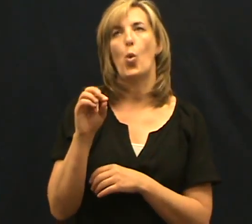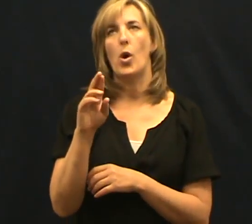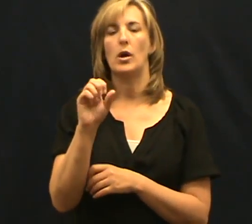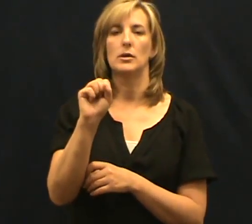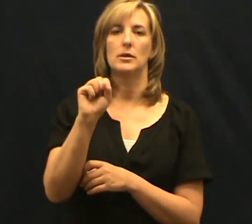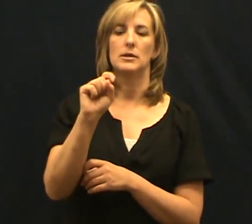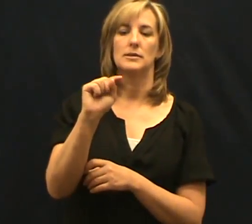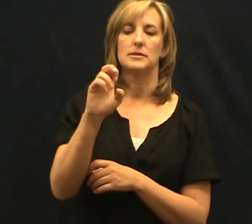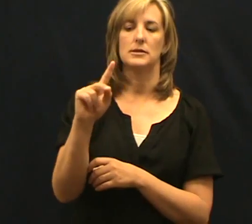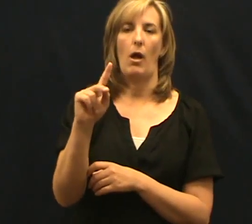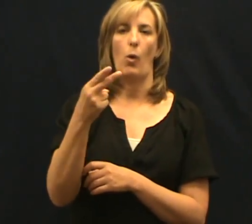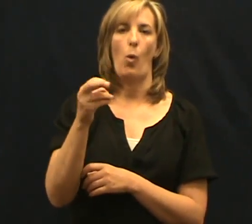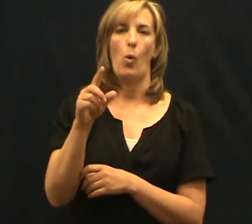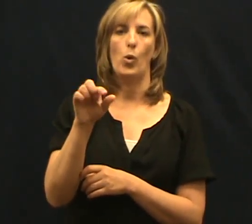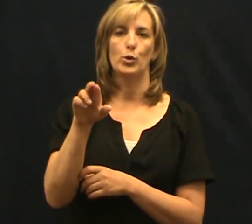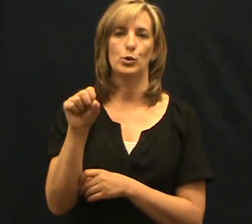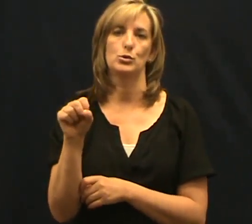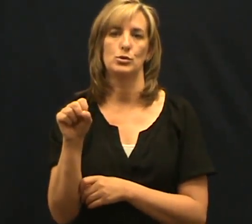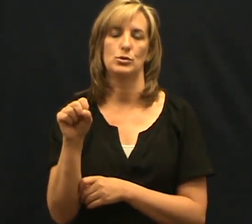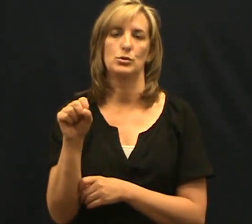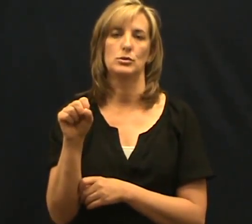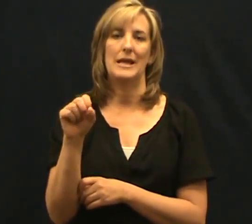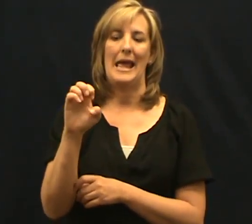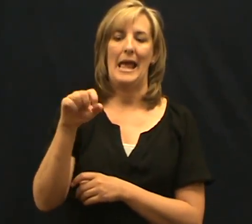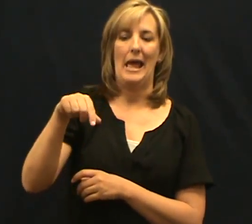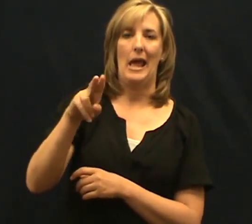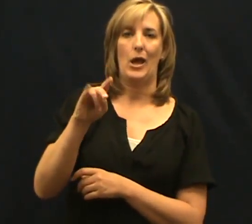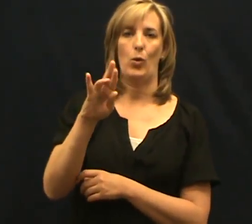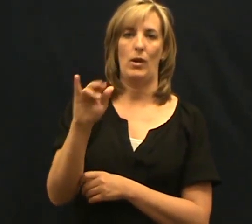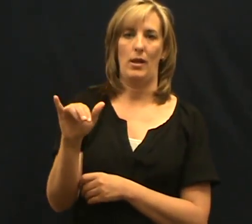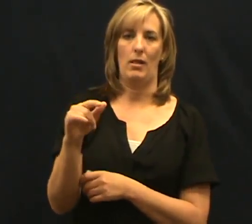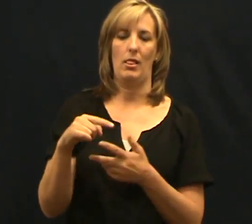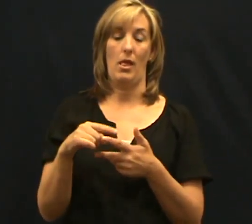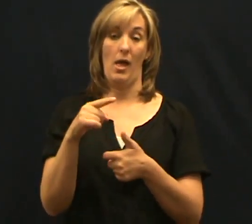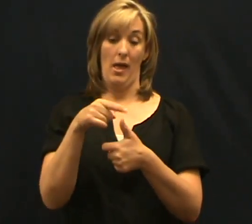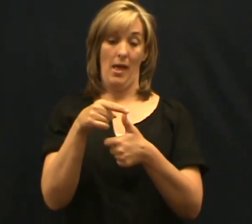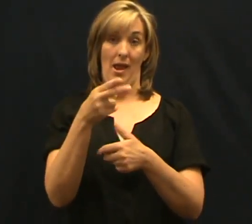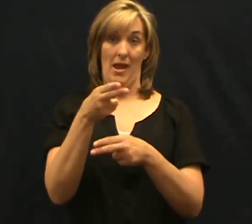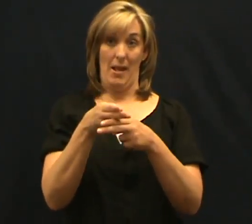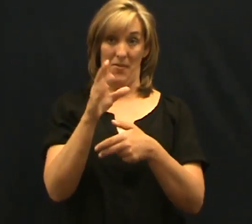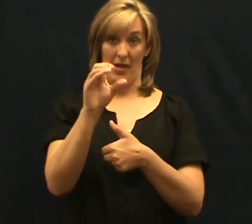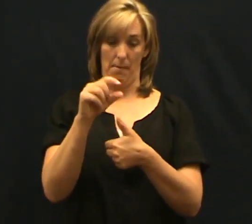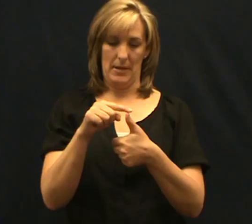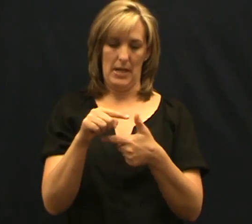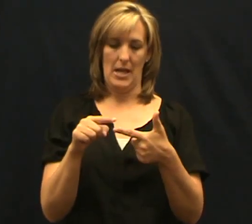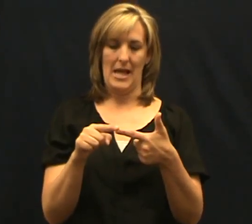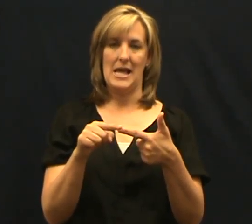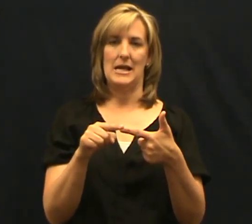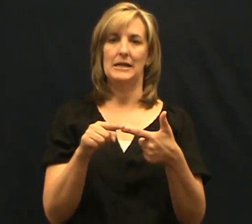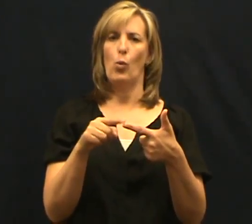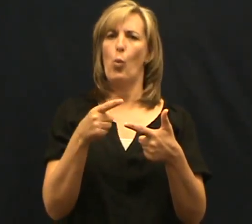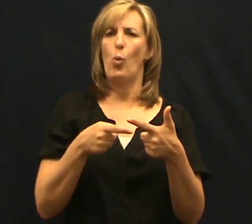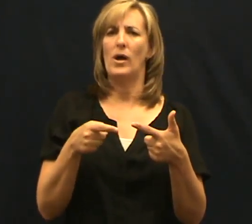there. Again, look at the heading of the balance sheet. The name of the company, what the statement is, and for the balance sheet, this is very